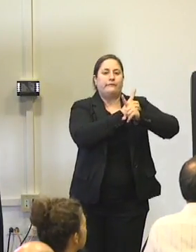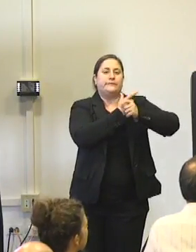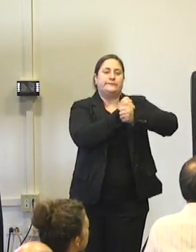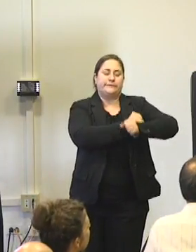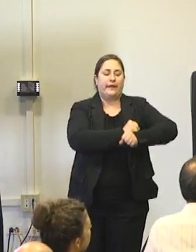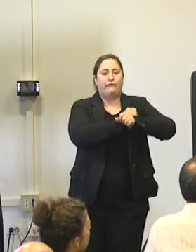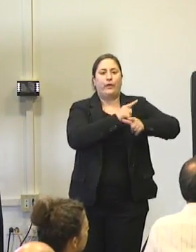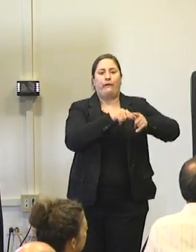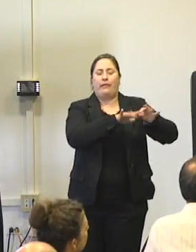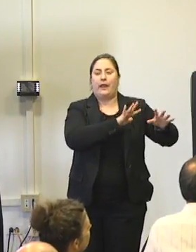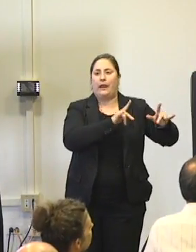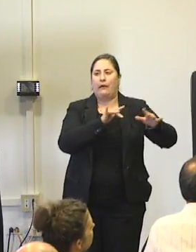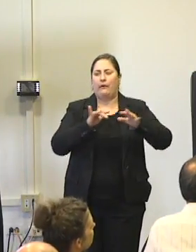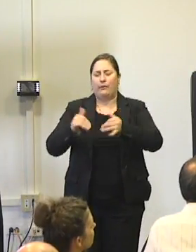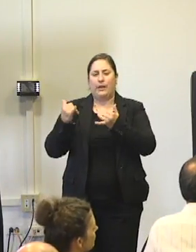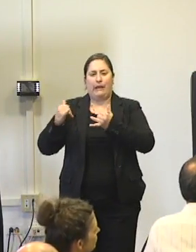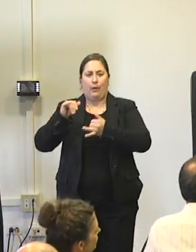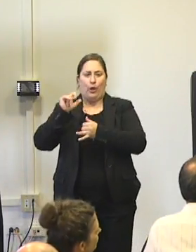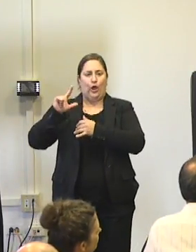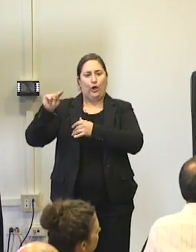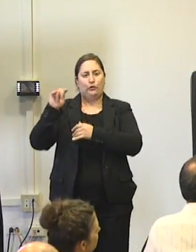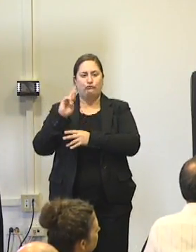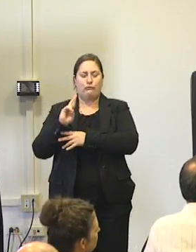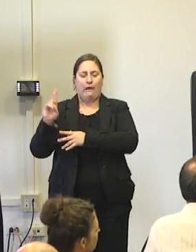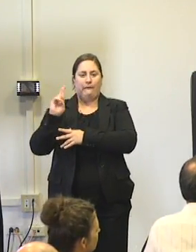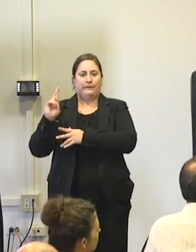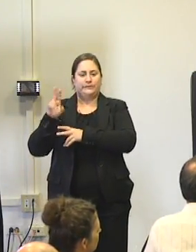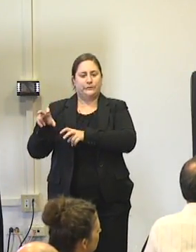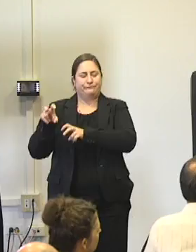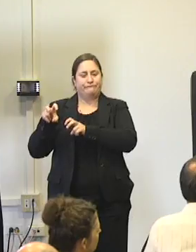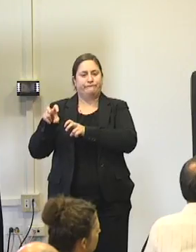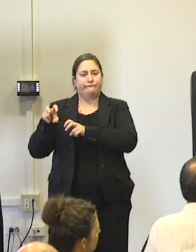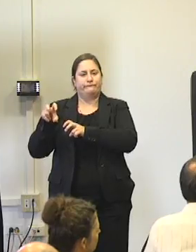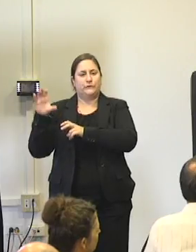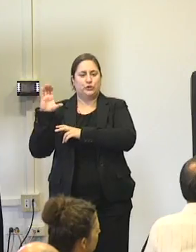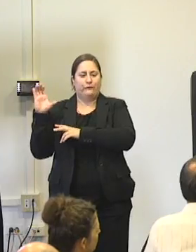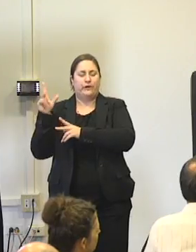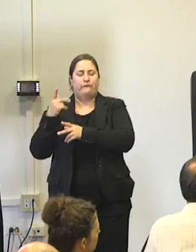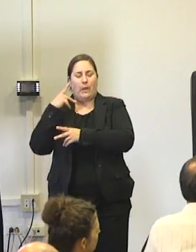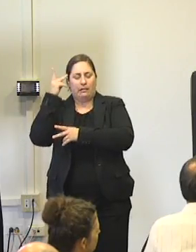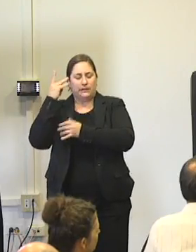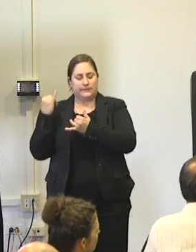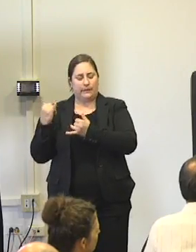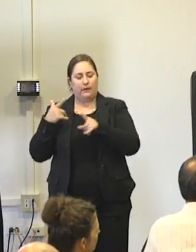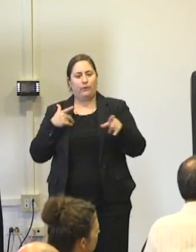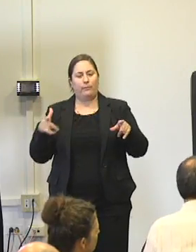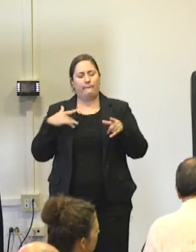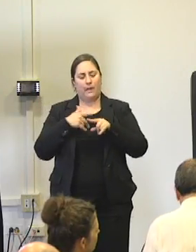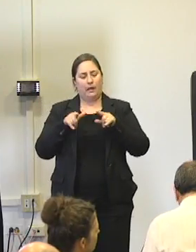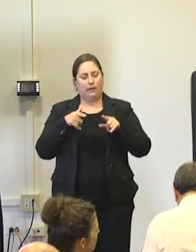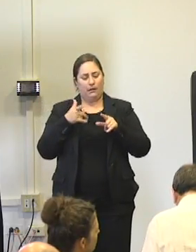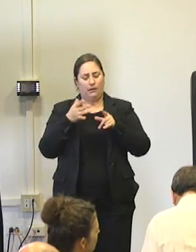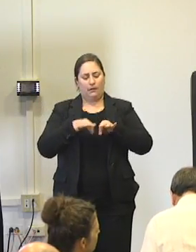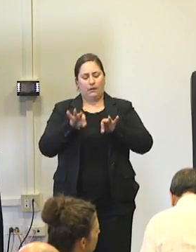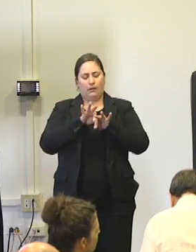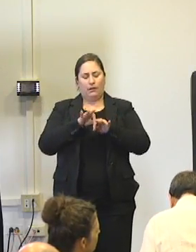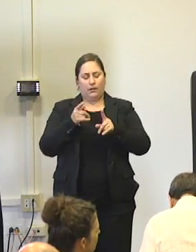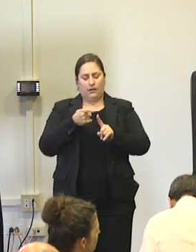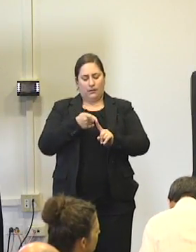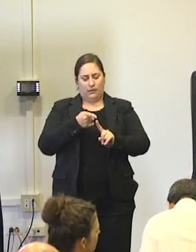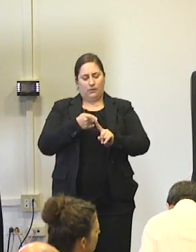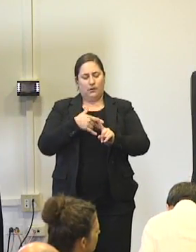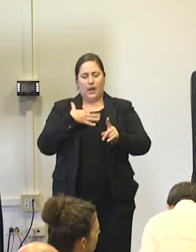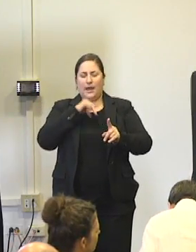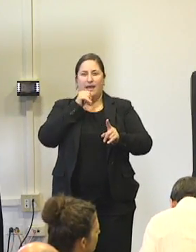of alt-right conservative politics today. And at the core of this, as I do not